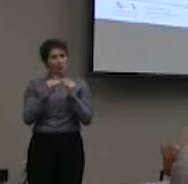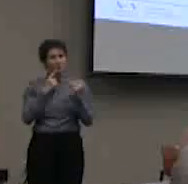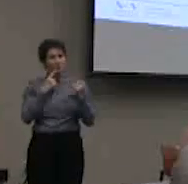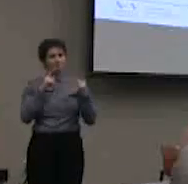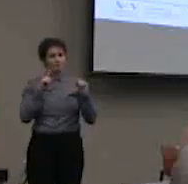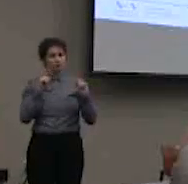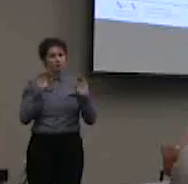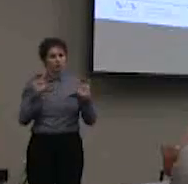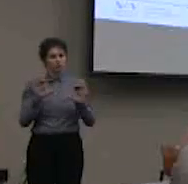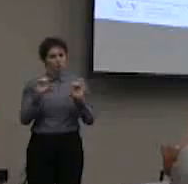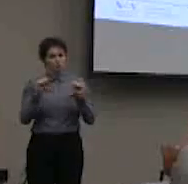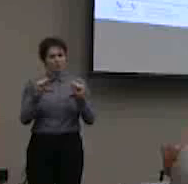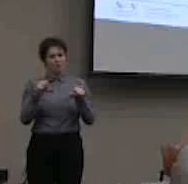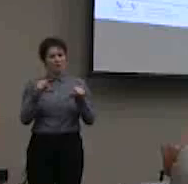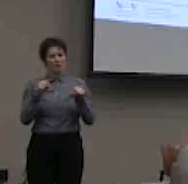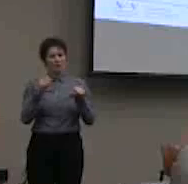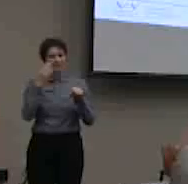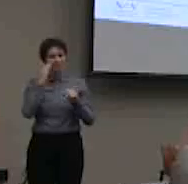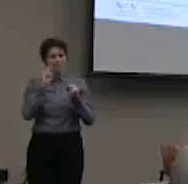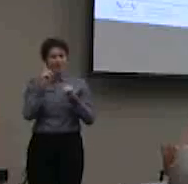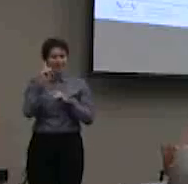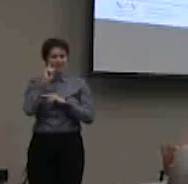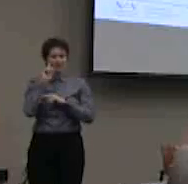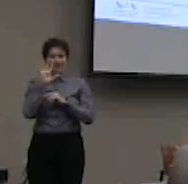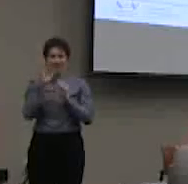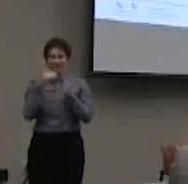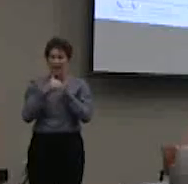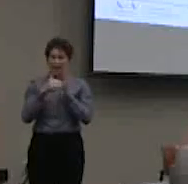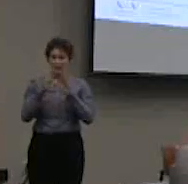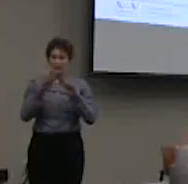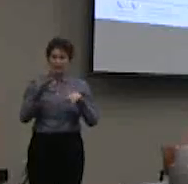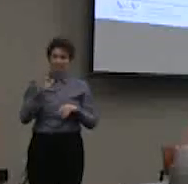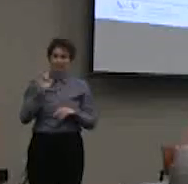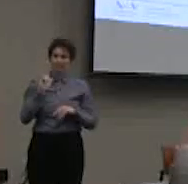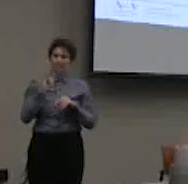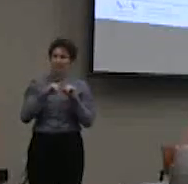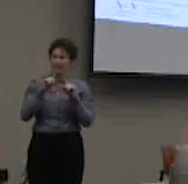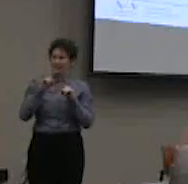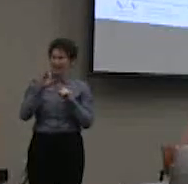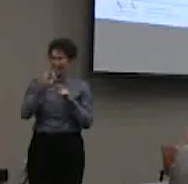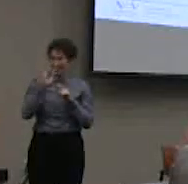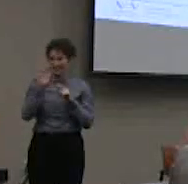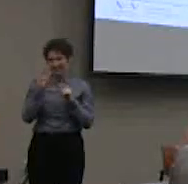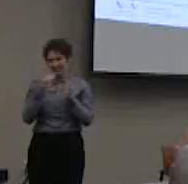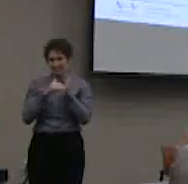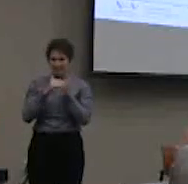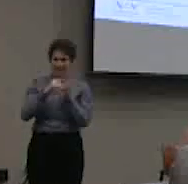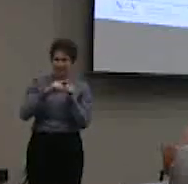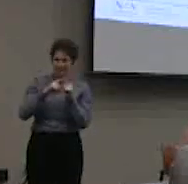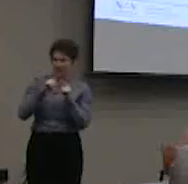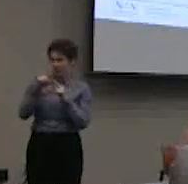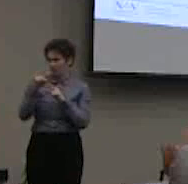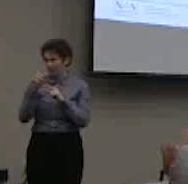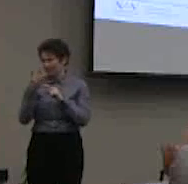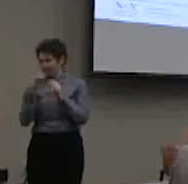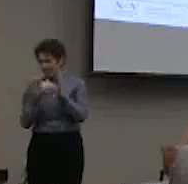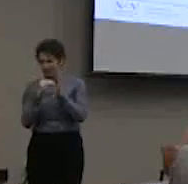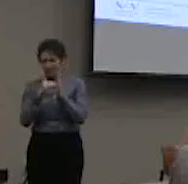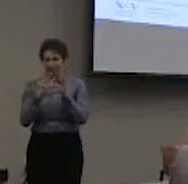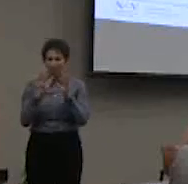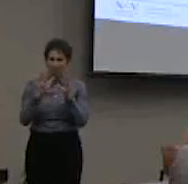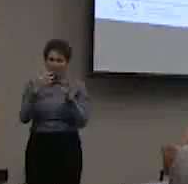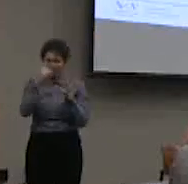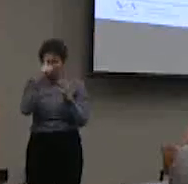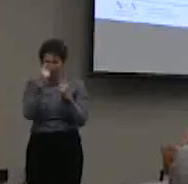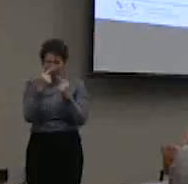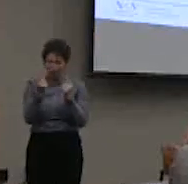hear 5,000 kids, but we need 86 million and then 160 million, and the disconnect between those two, I think, is sometimes confusing.